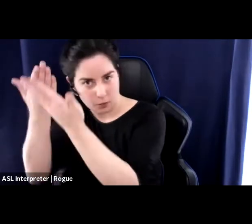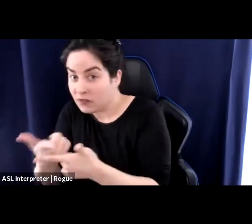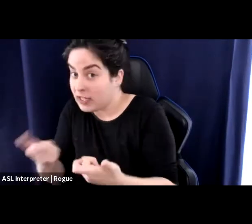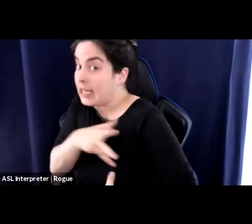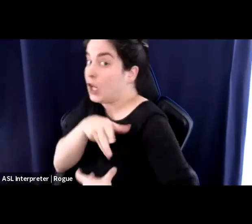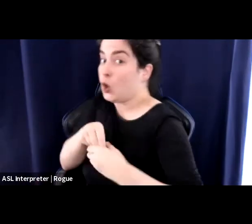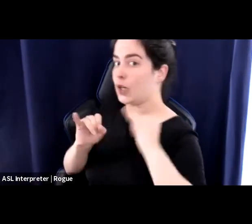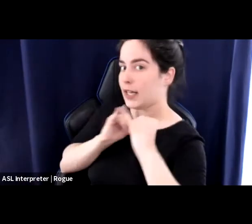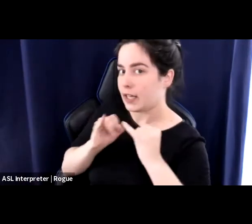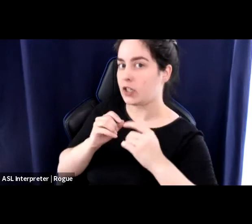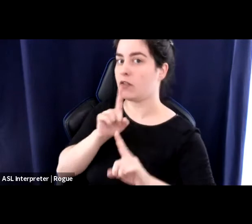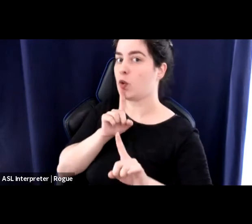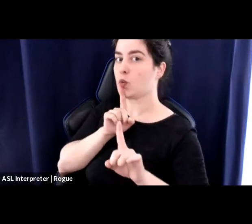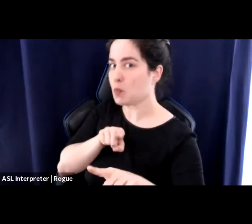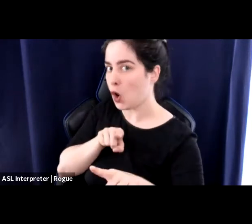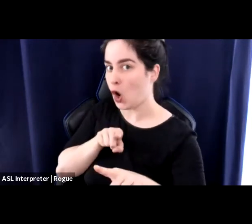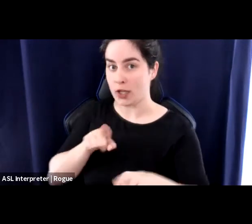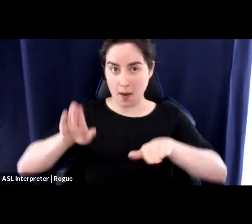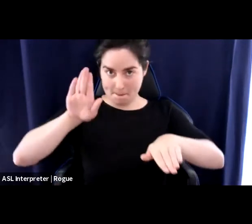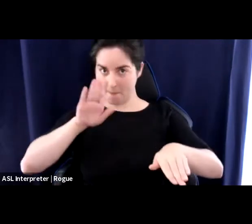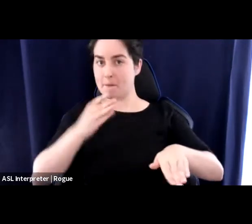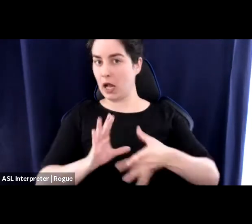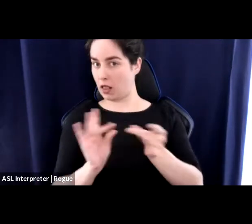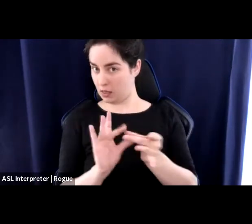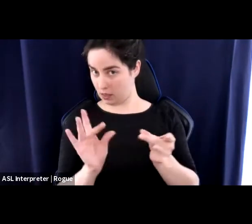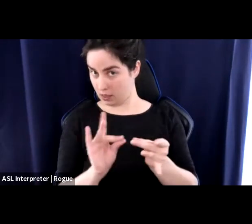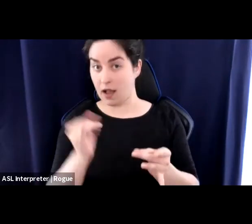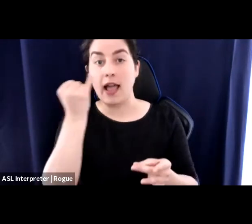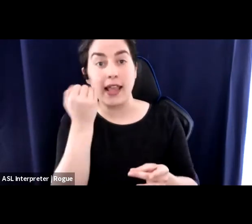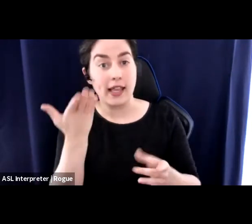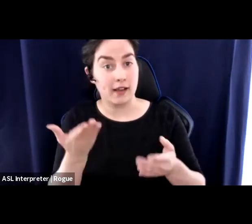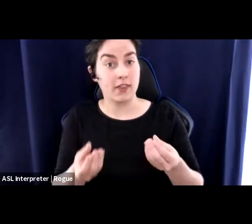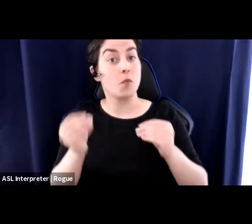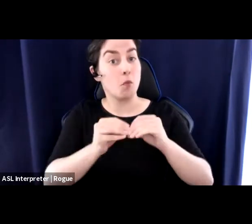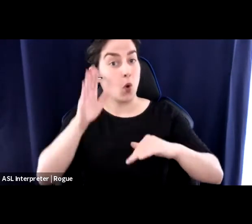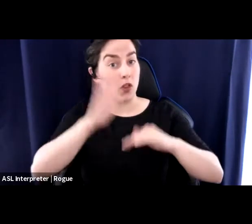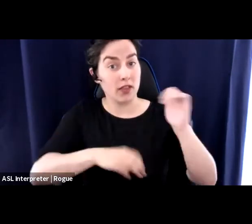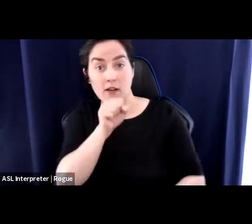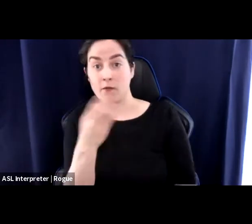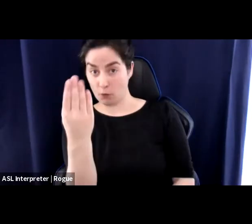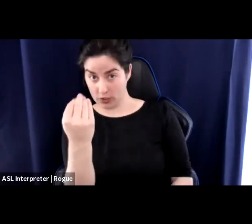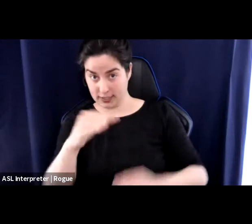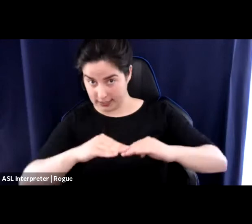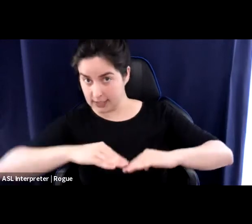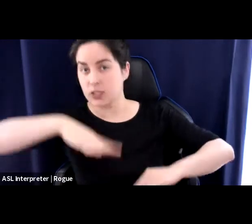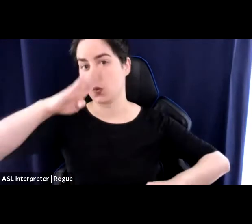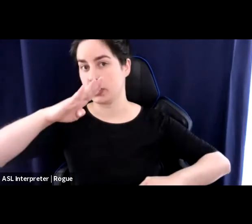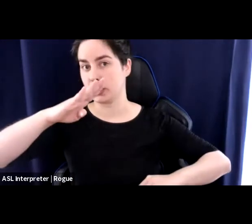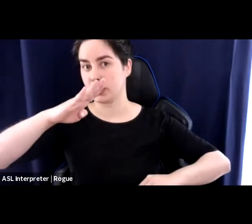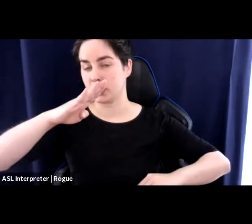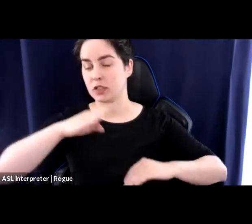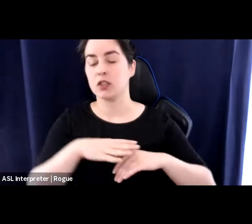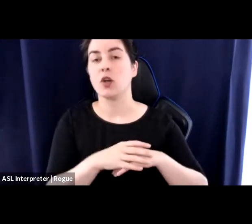specific rules about competence for witnesses who are 14 years or older, or witnesses